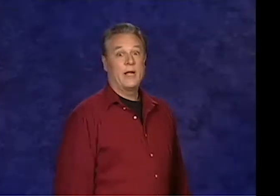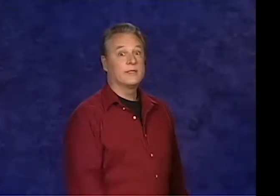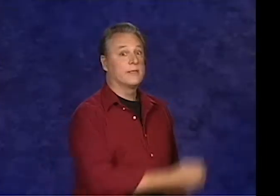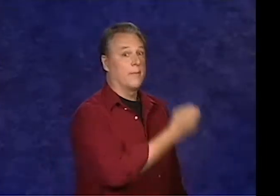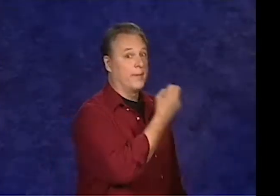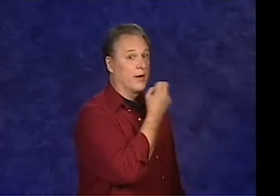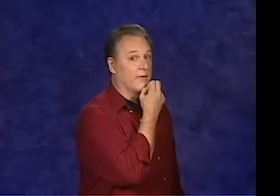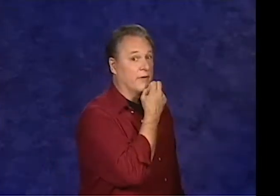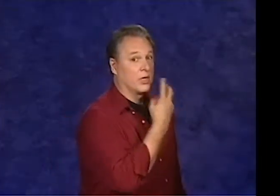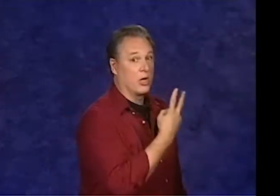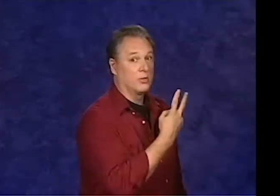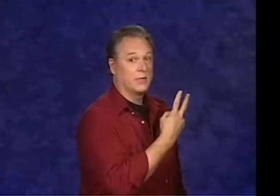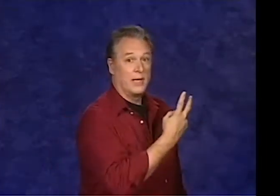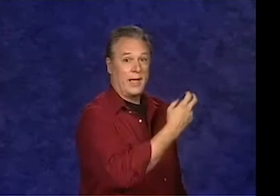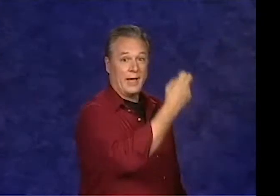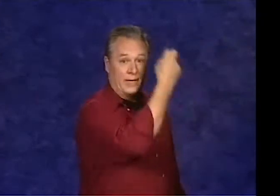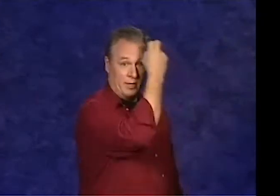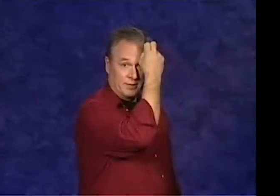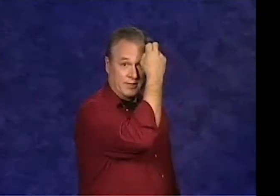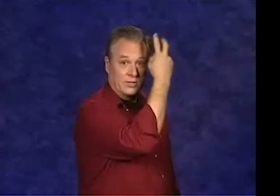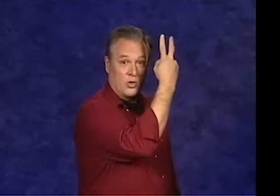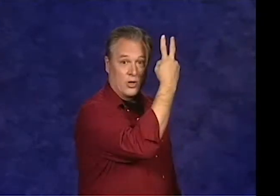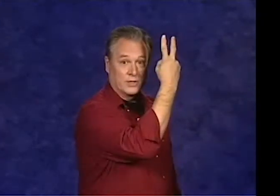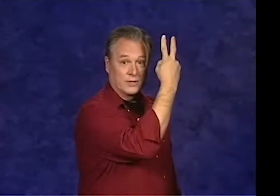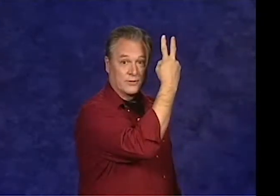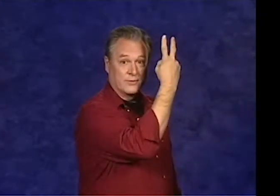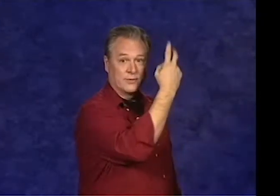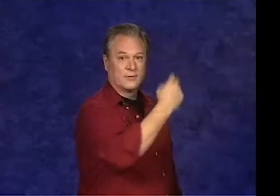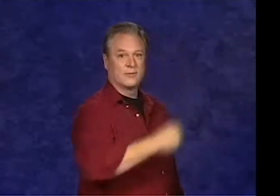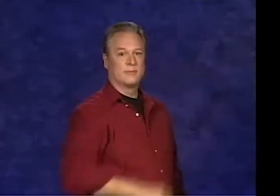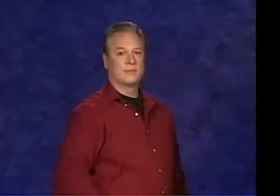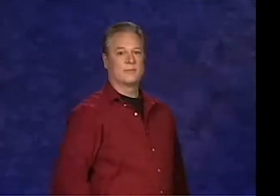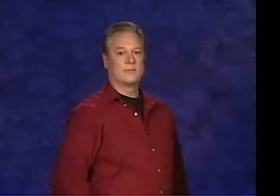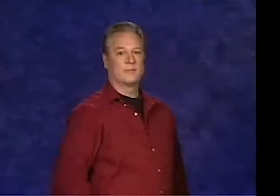Here's the beard of a goat, and here's his horns.